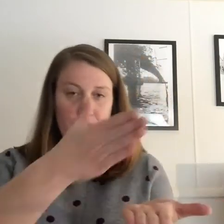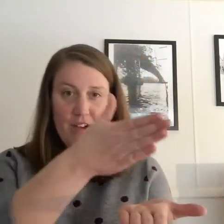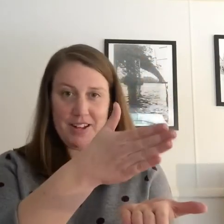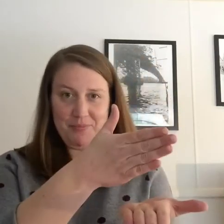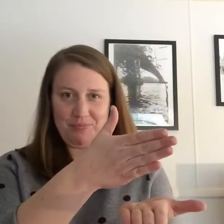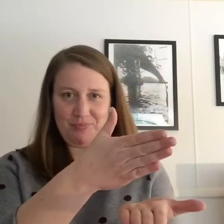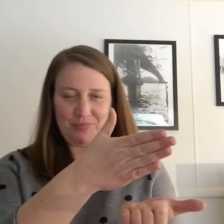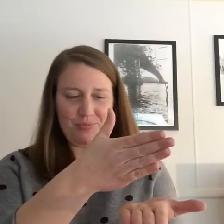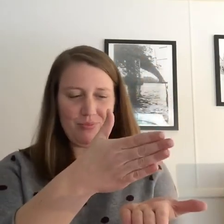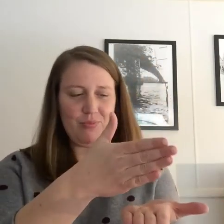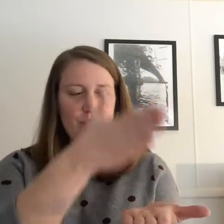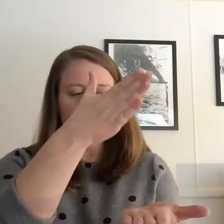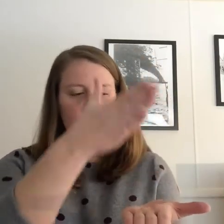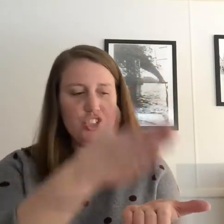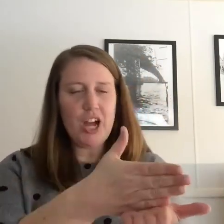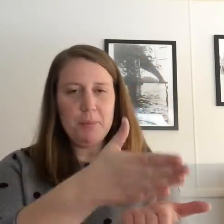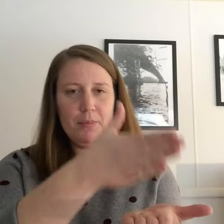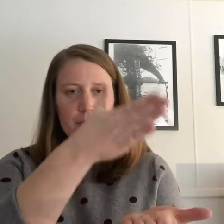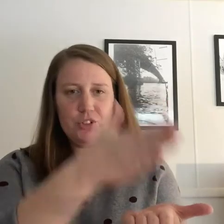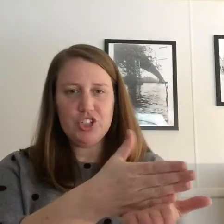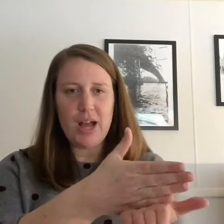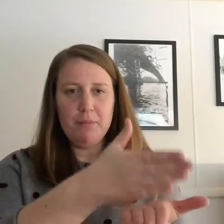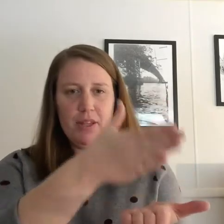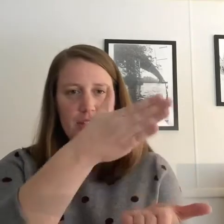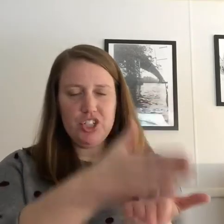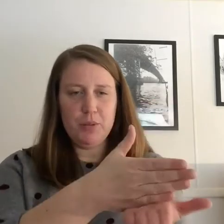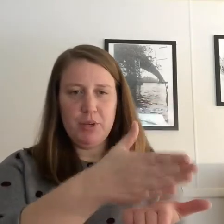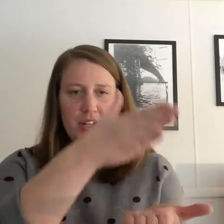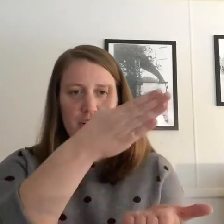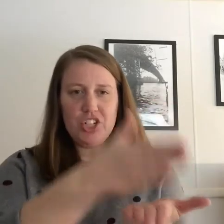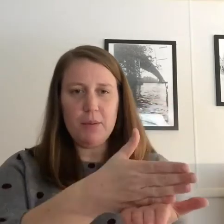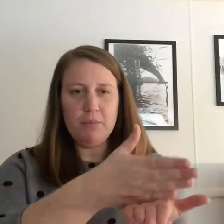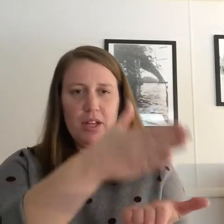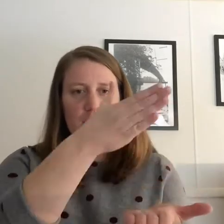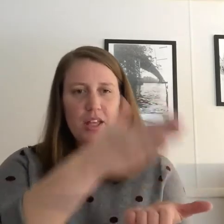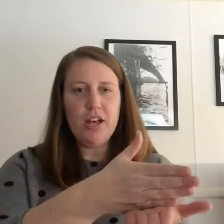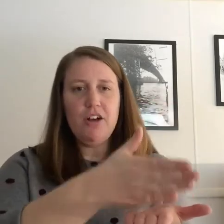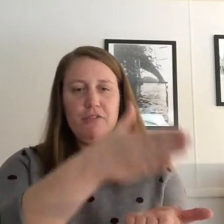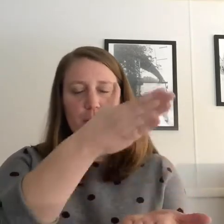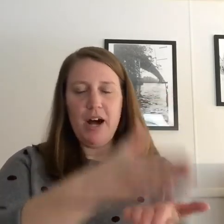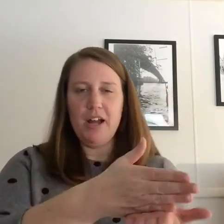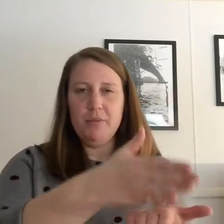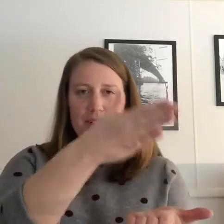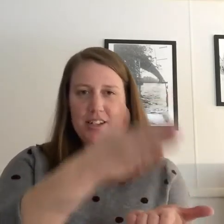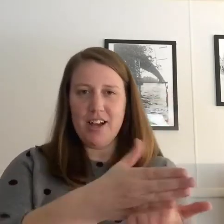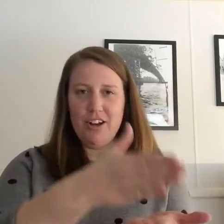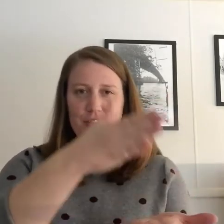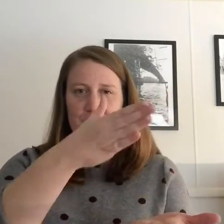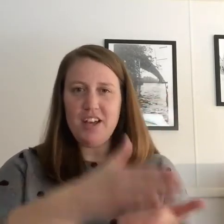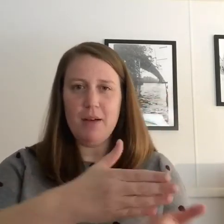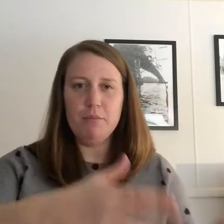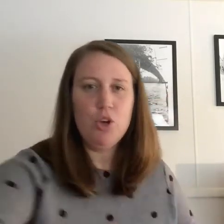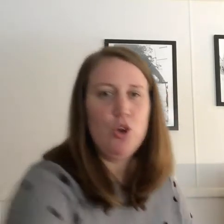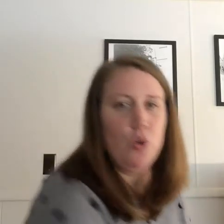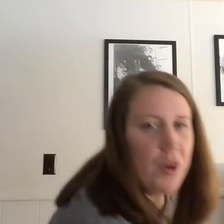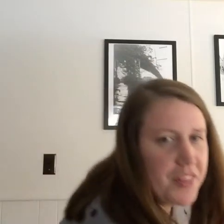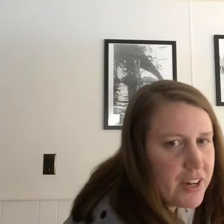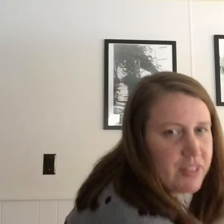Ready? Chop, chop, chop, chippity chop. Cut off the bottom and cut off the top. What there is